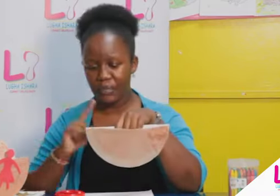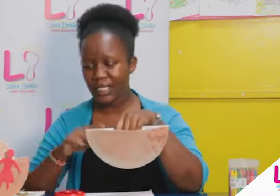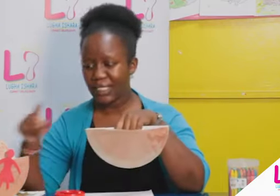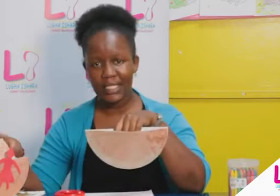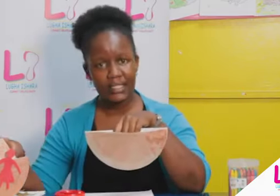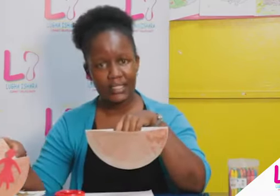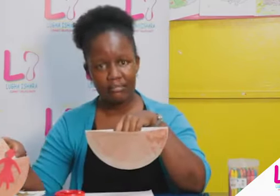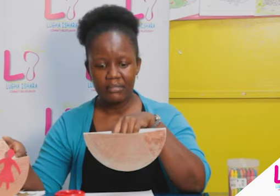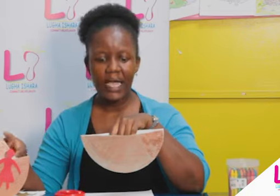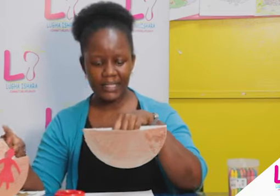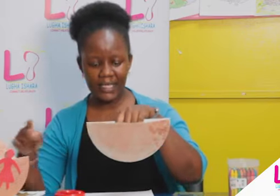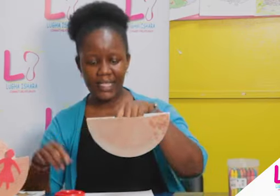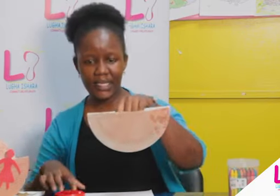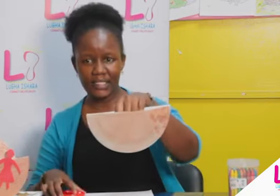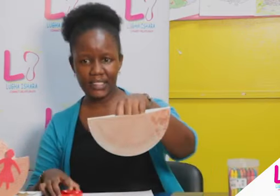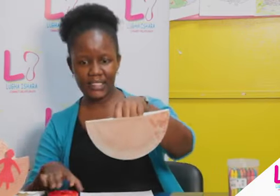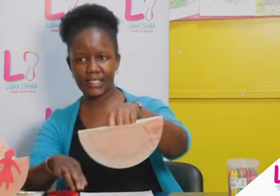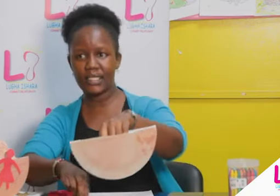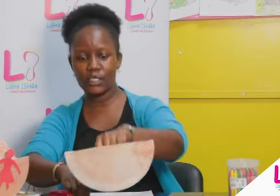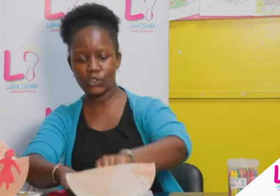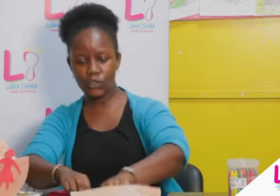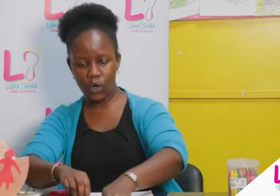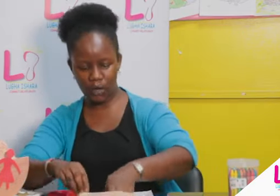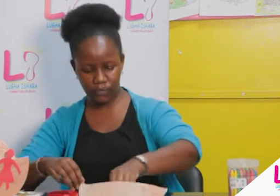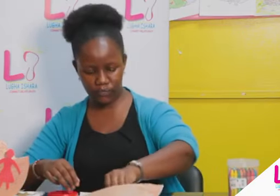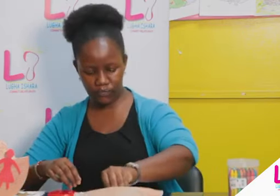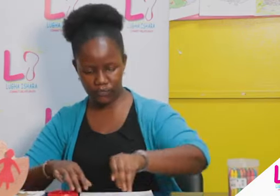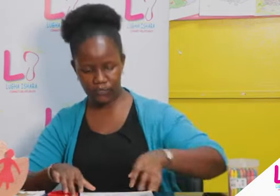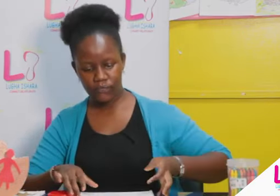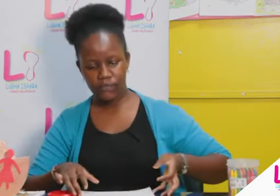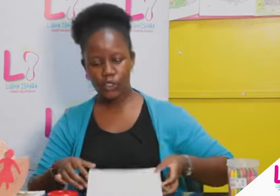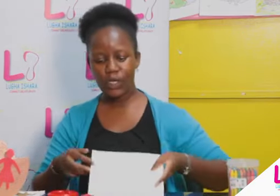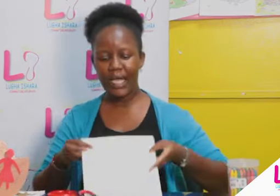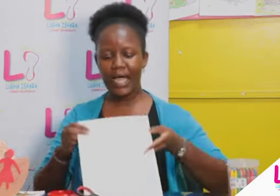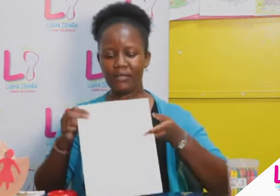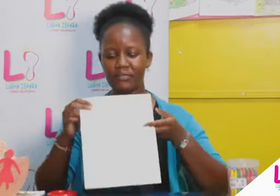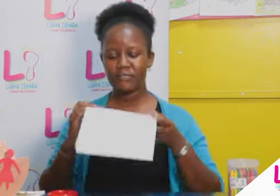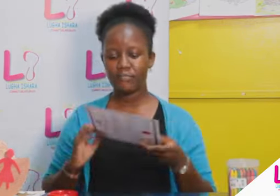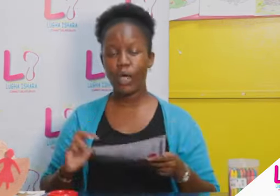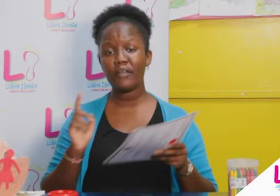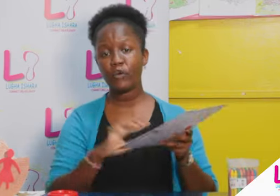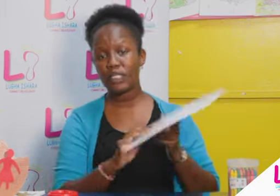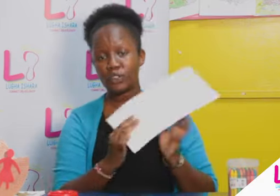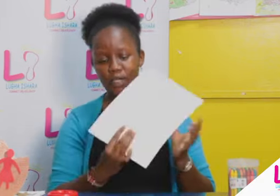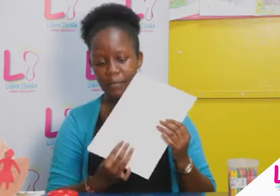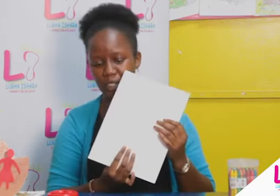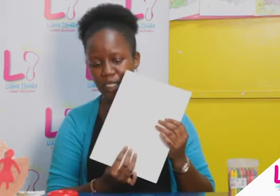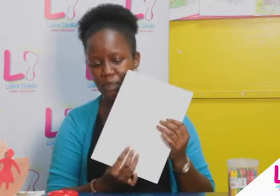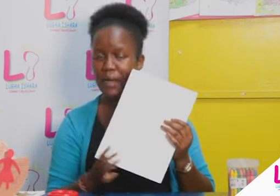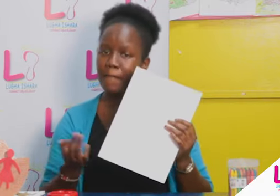this and this? I think there is, isn't it? So you can have, I forgot to tell you about a white paper, but